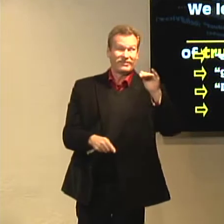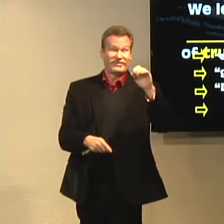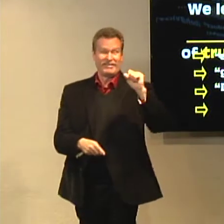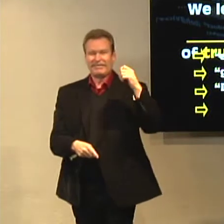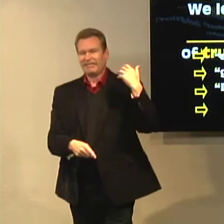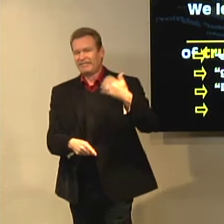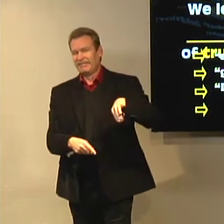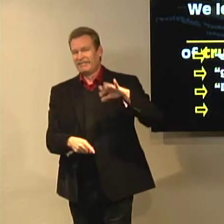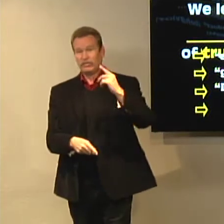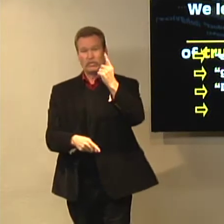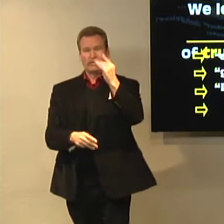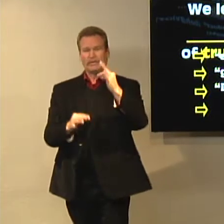out.